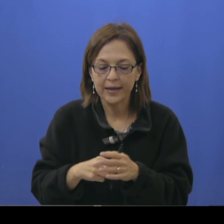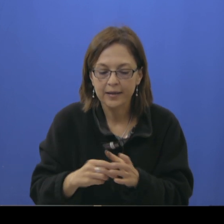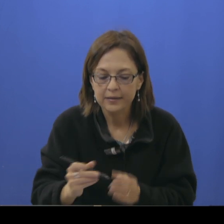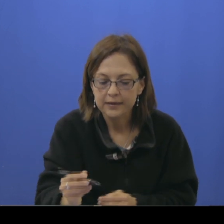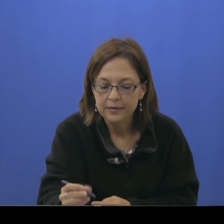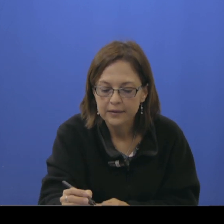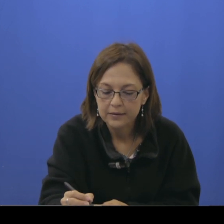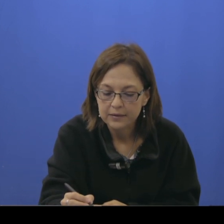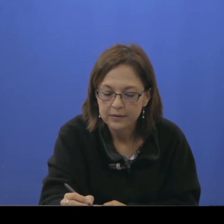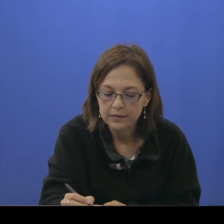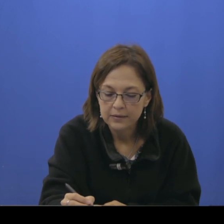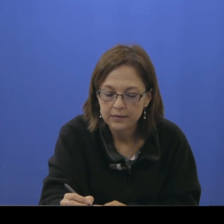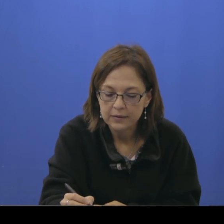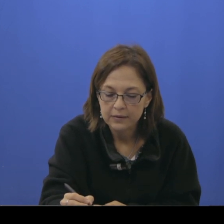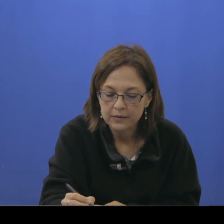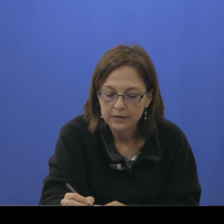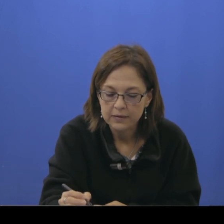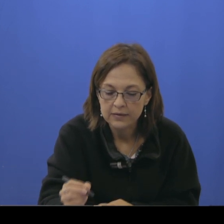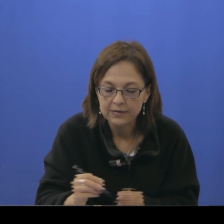pi.